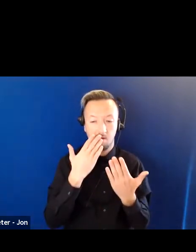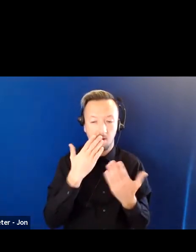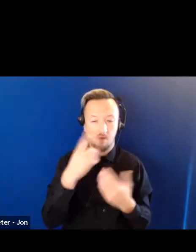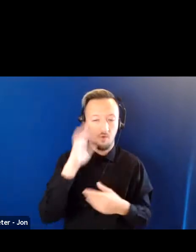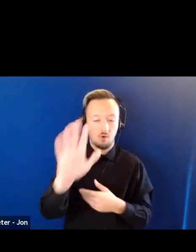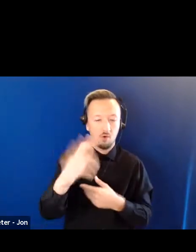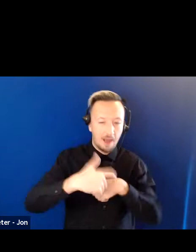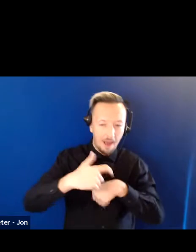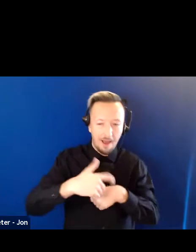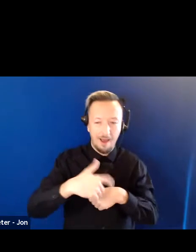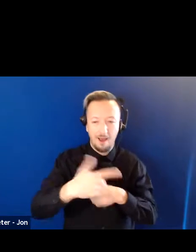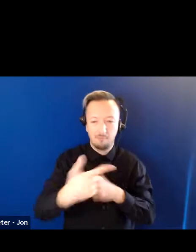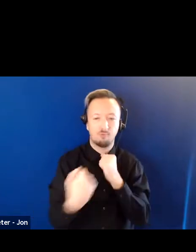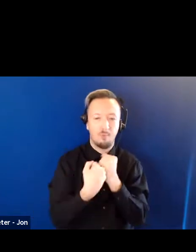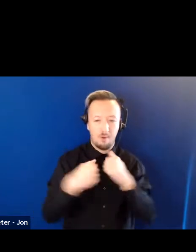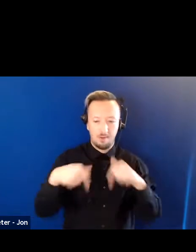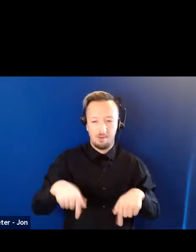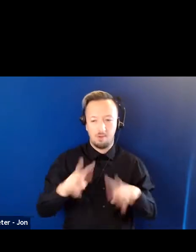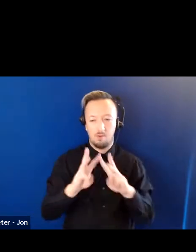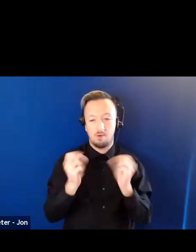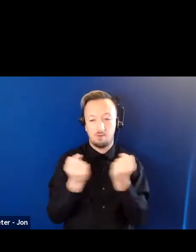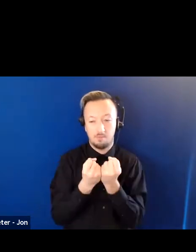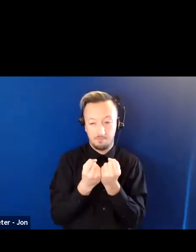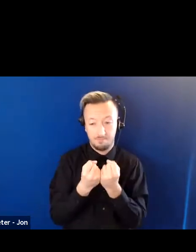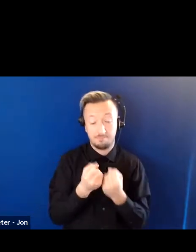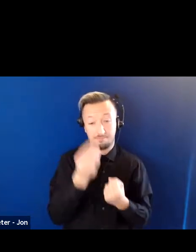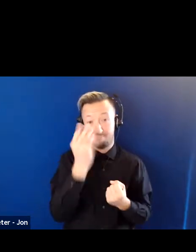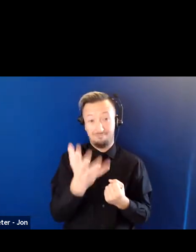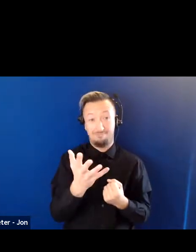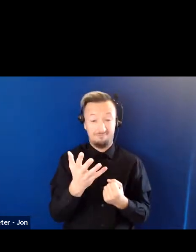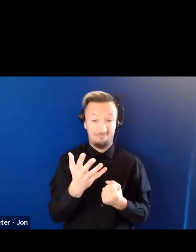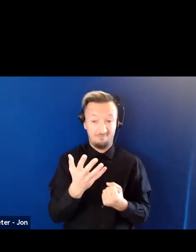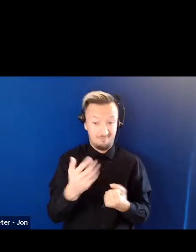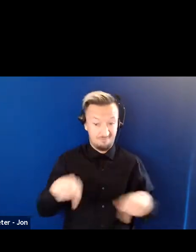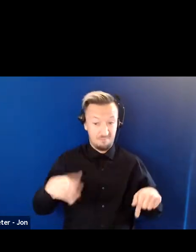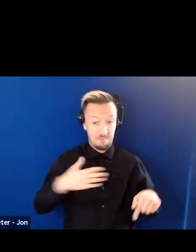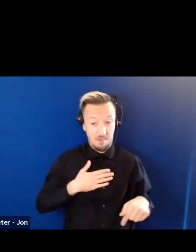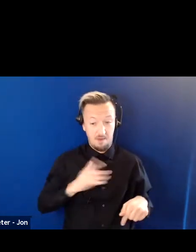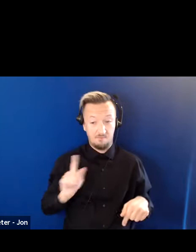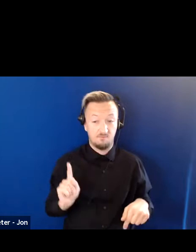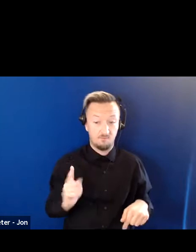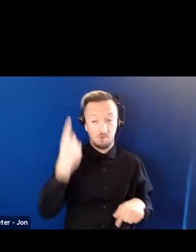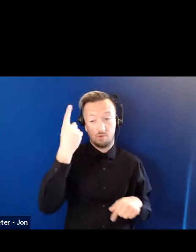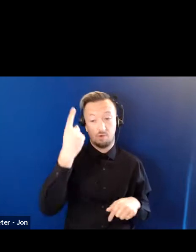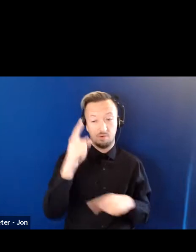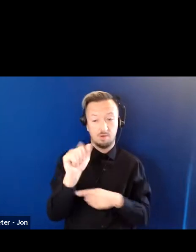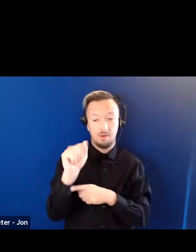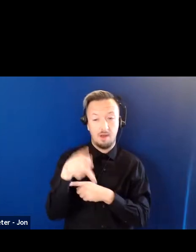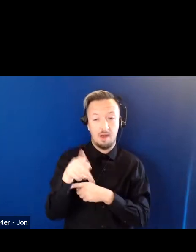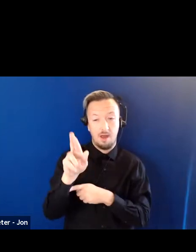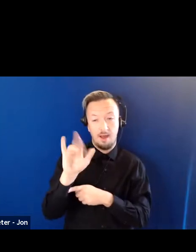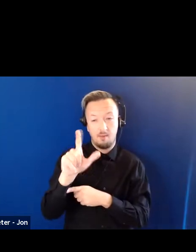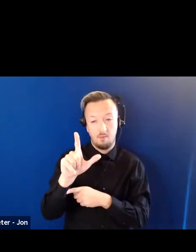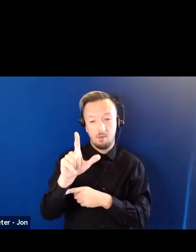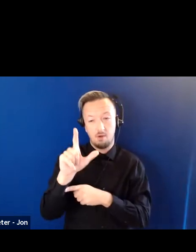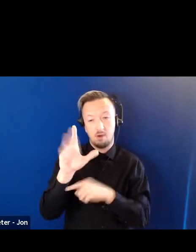workshop. Believe it or not, this is my first April conference. I have yet to